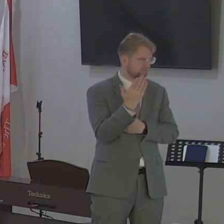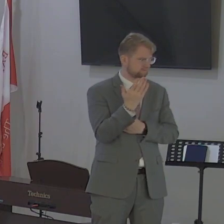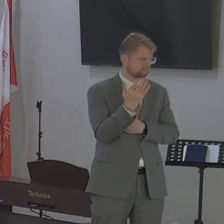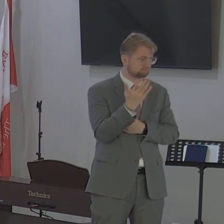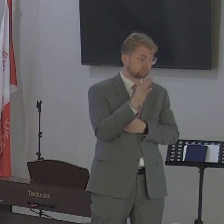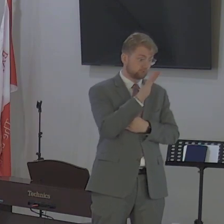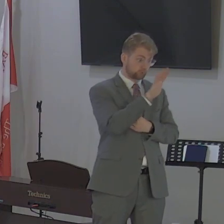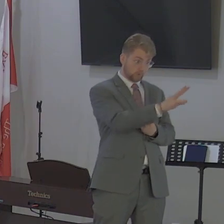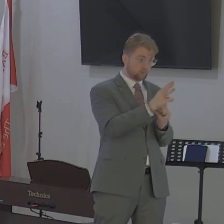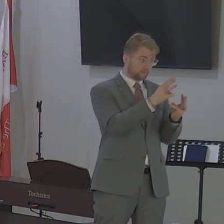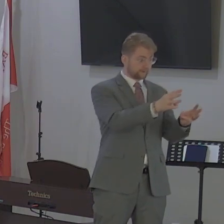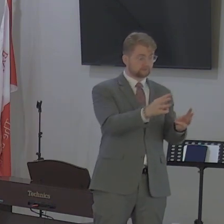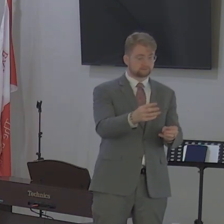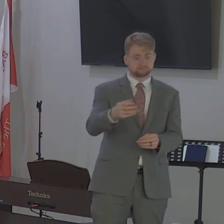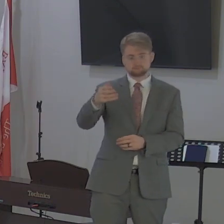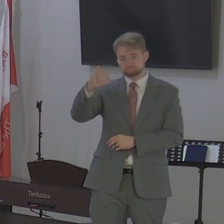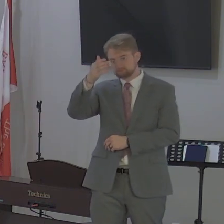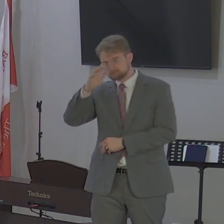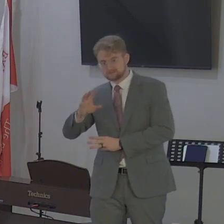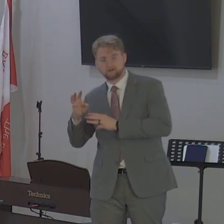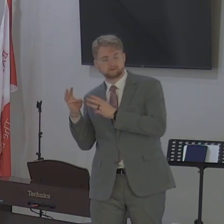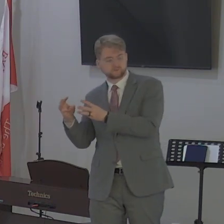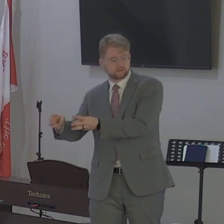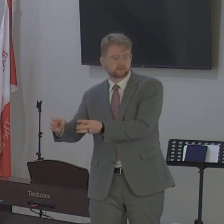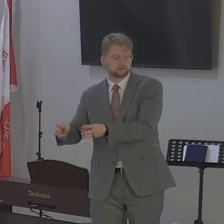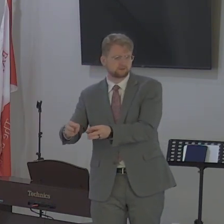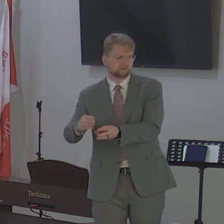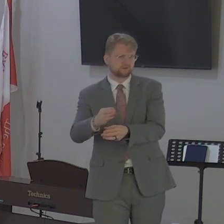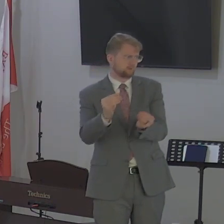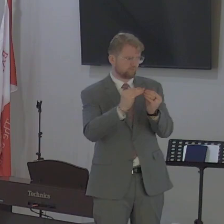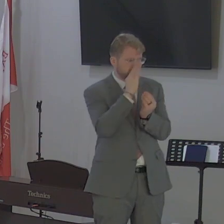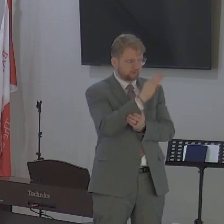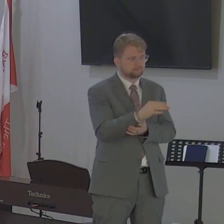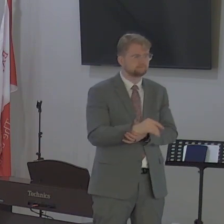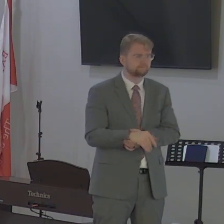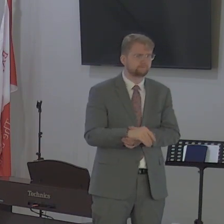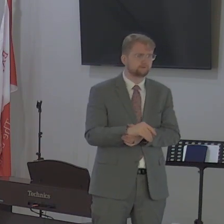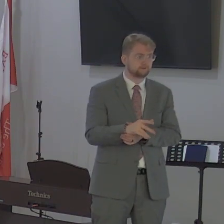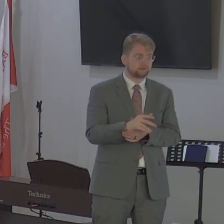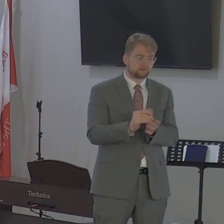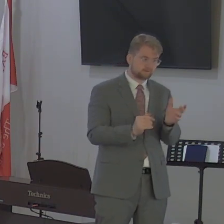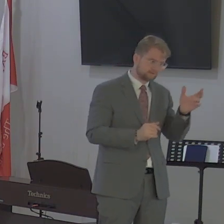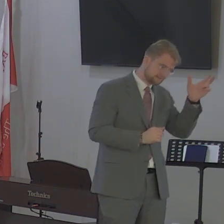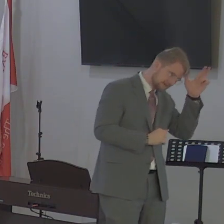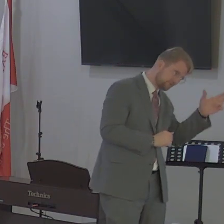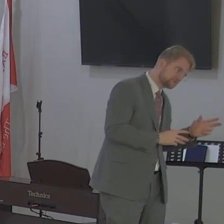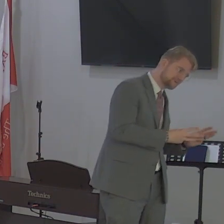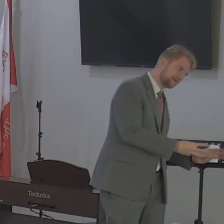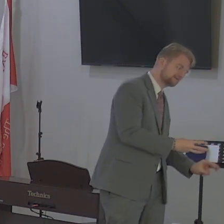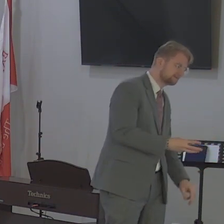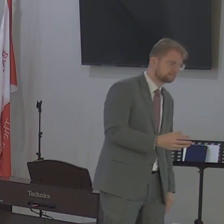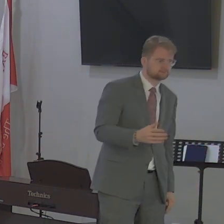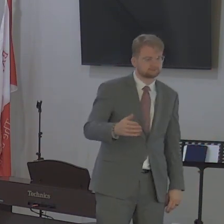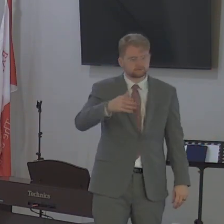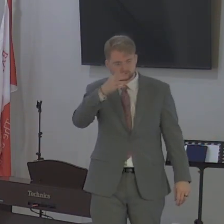Your way or God's way? Let me just make it more direct. The devil's way or God's way?